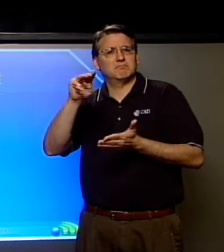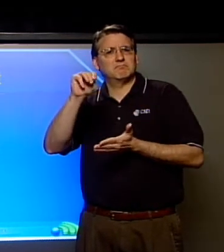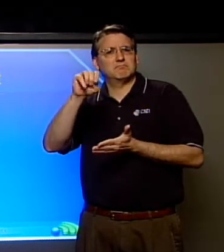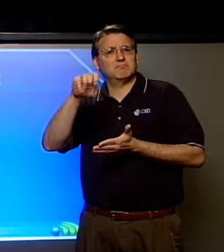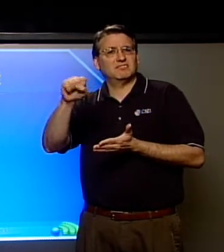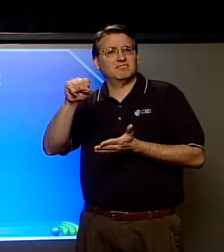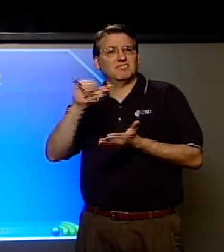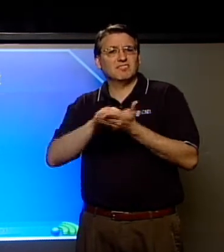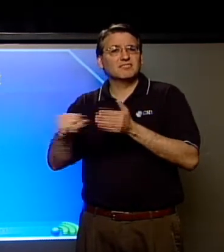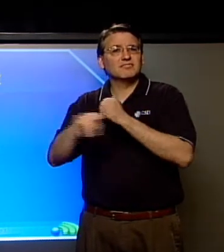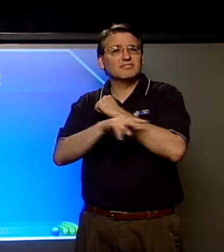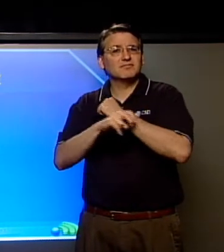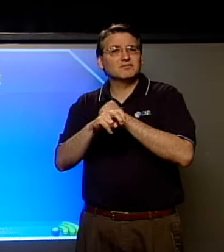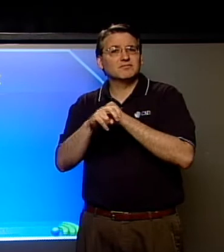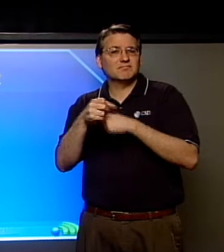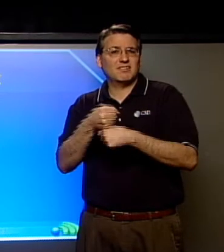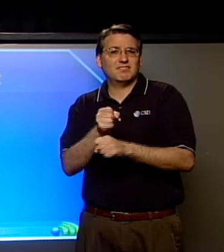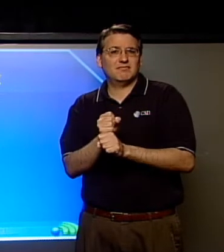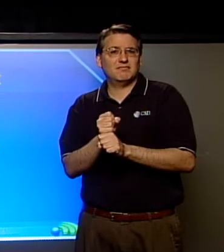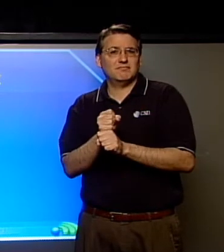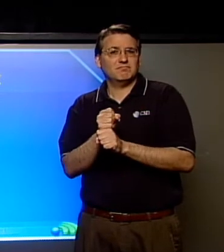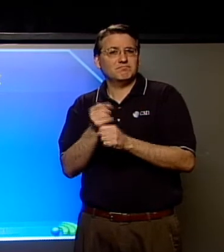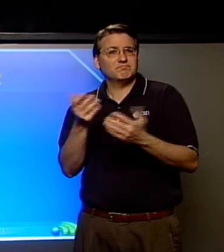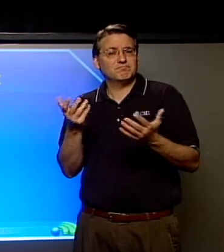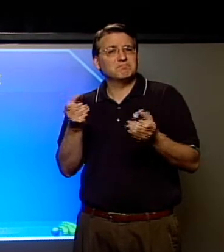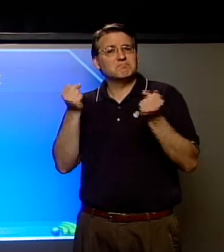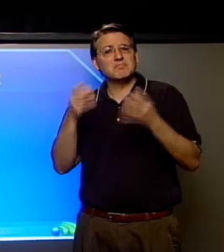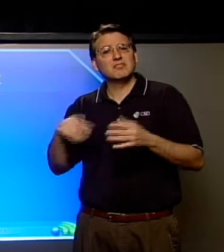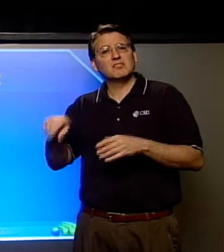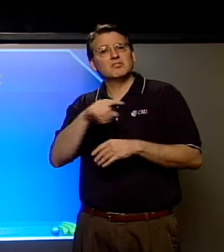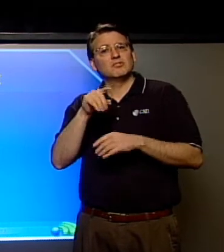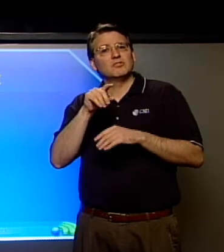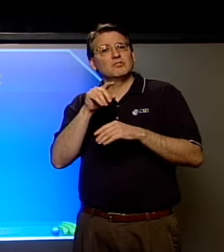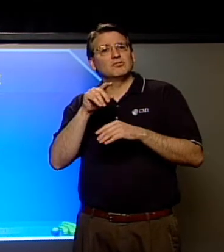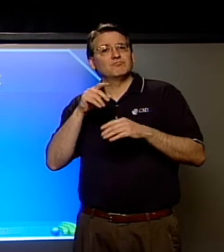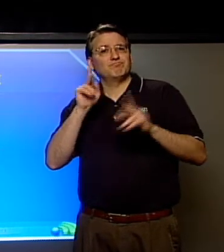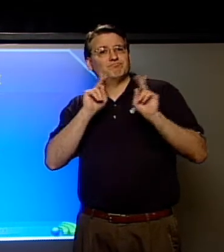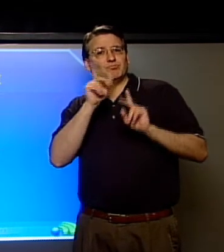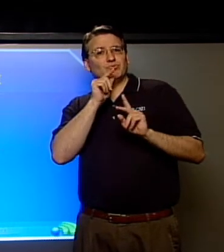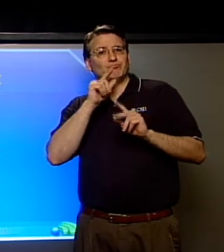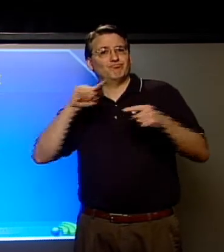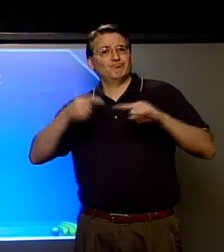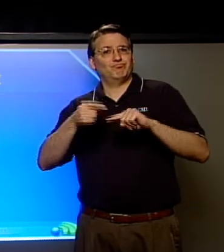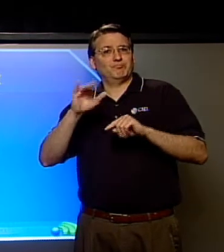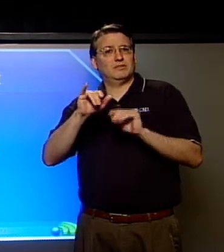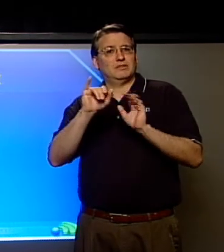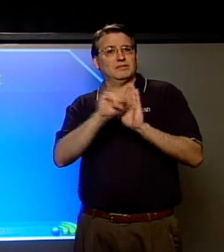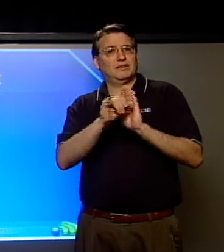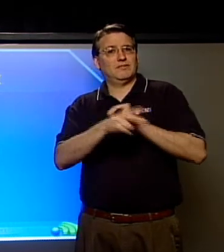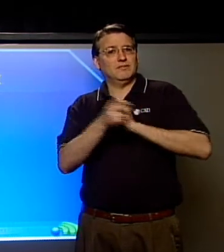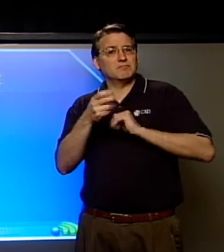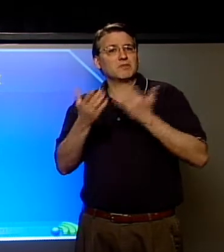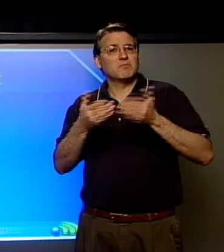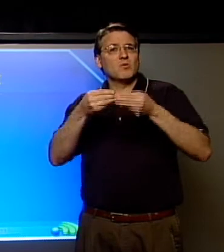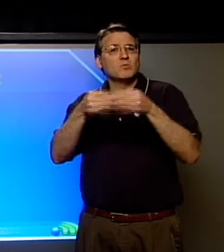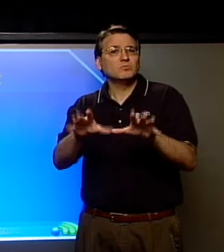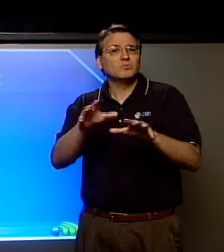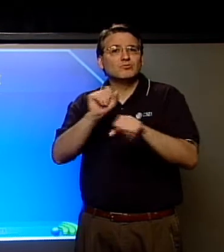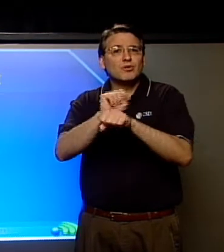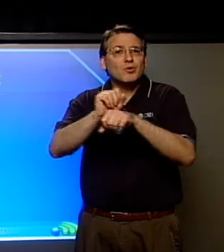It takes many thousands of dollars to clean up the mess made by identity theft, and a long time of